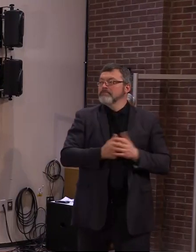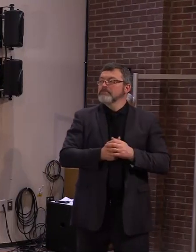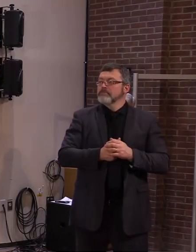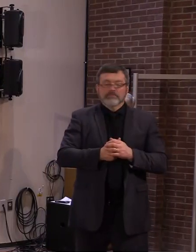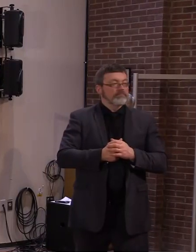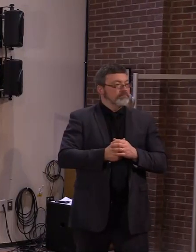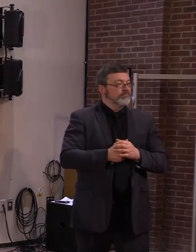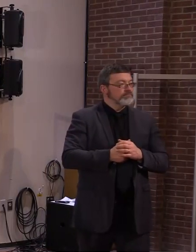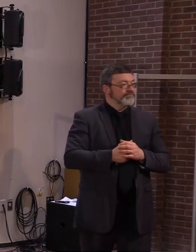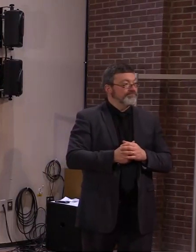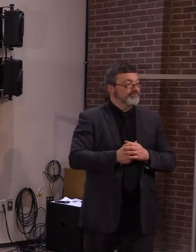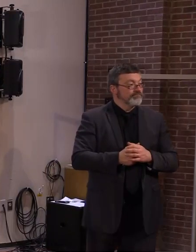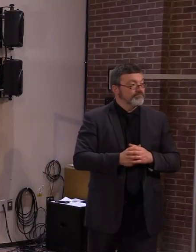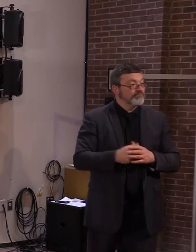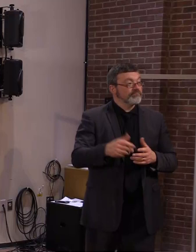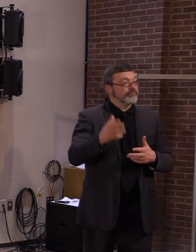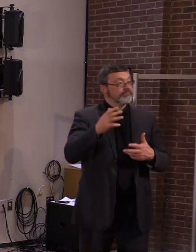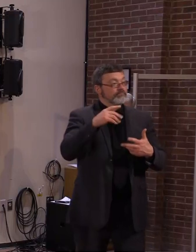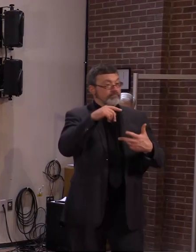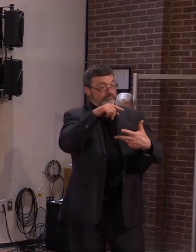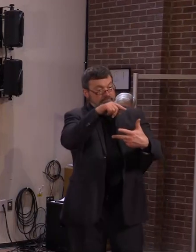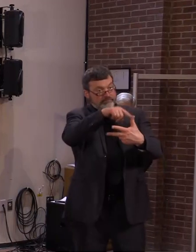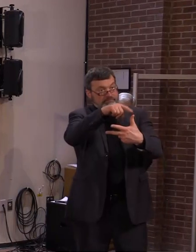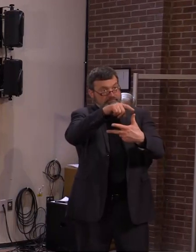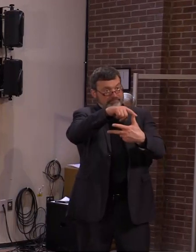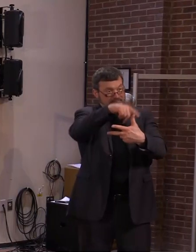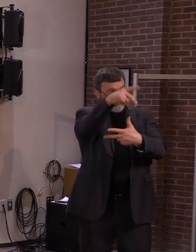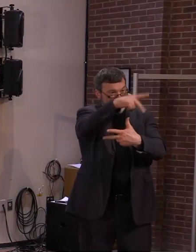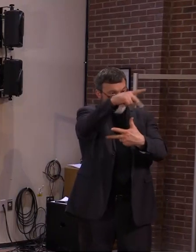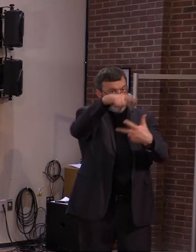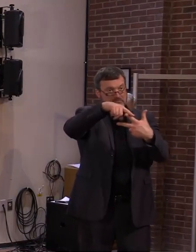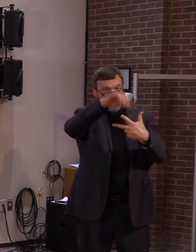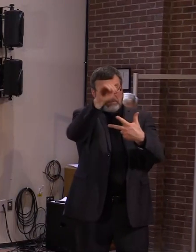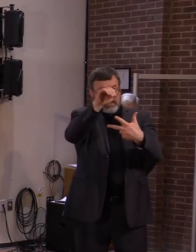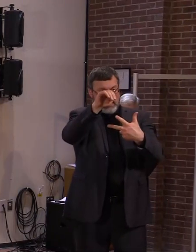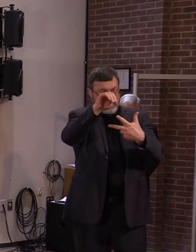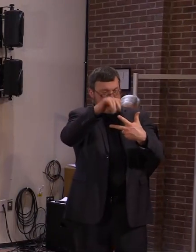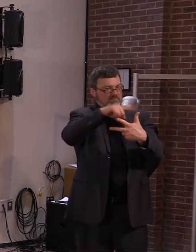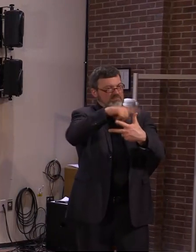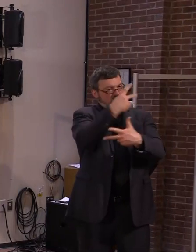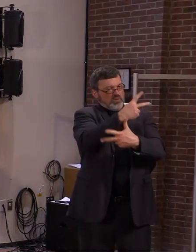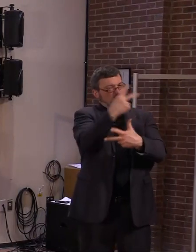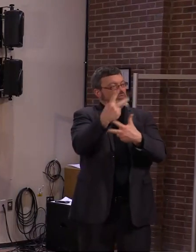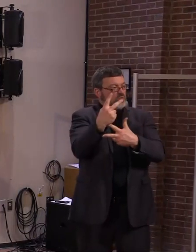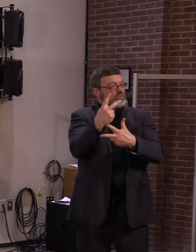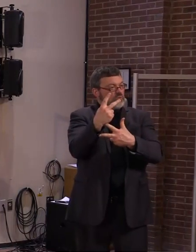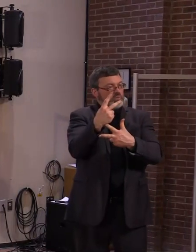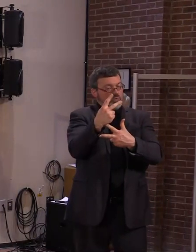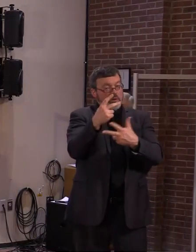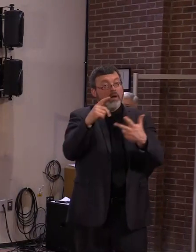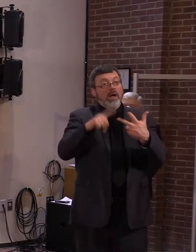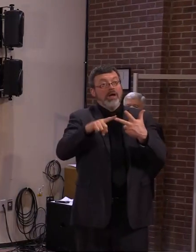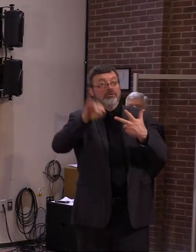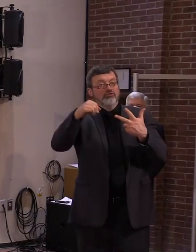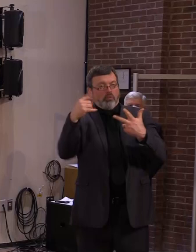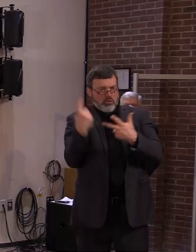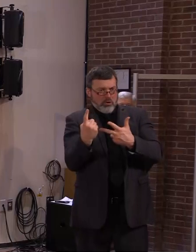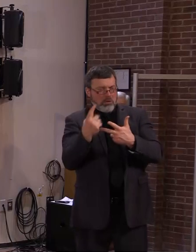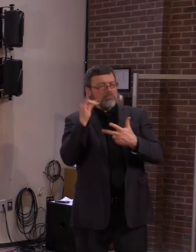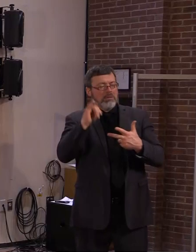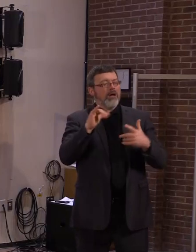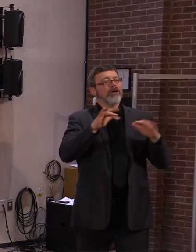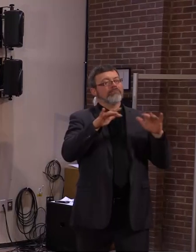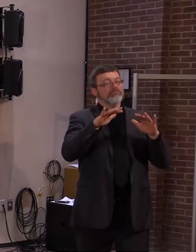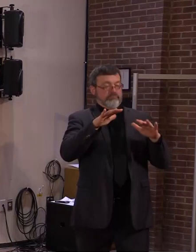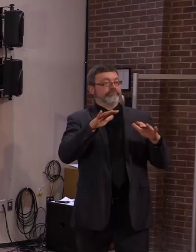But we know one dose isn't as good as two, and now we know two doses isn't as good as three for the messenger RNA vaccines.